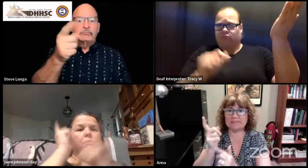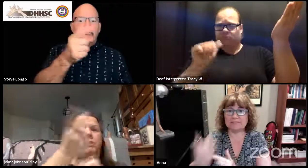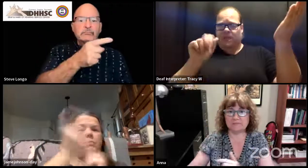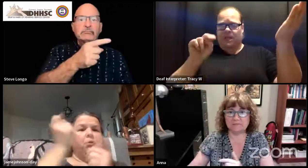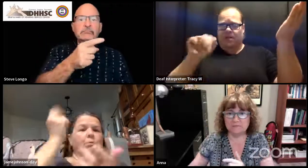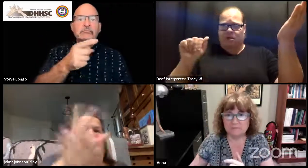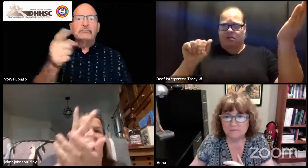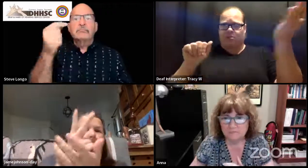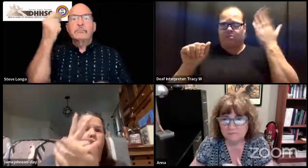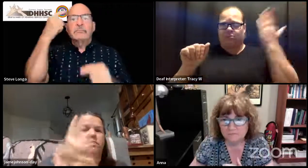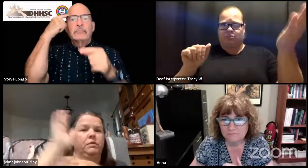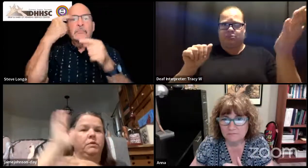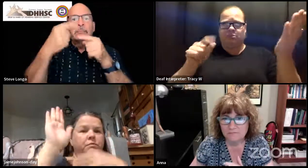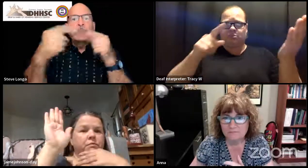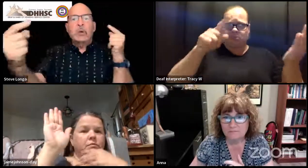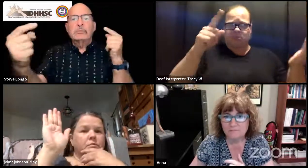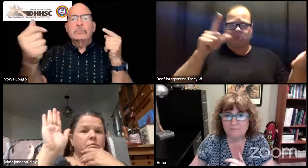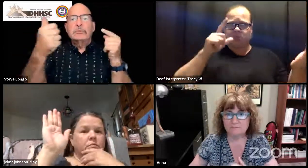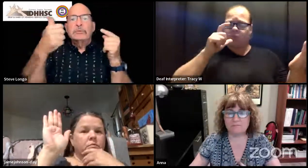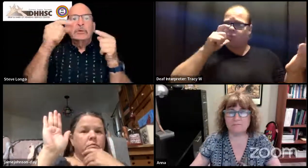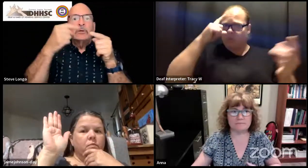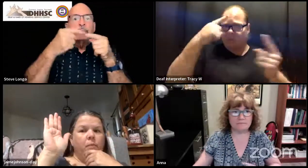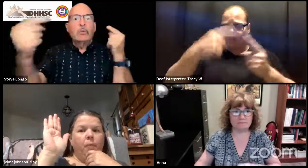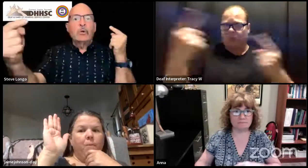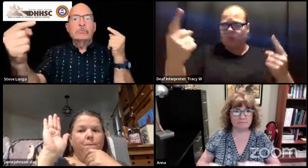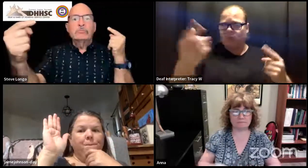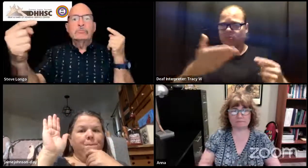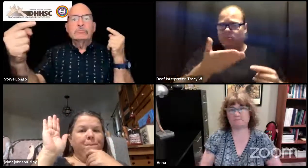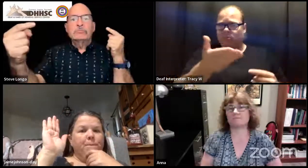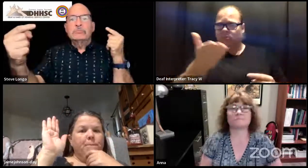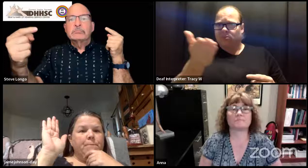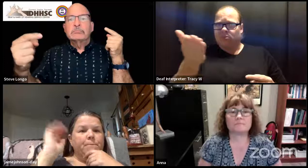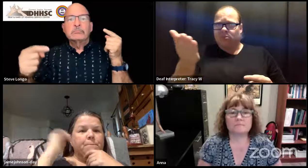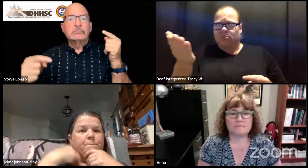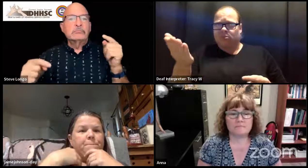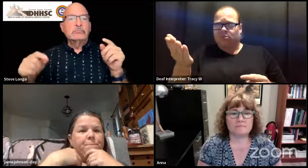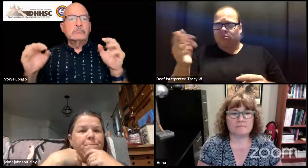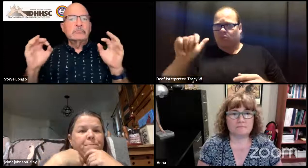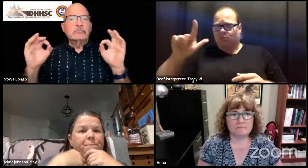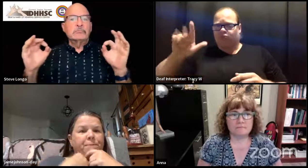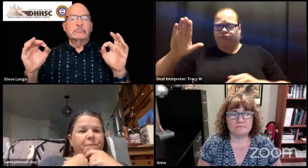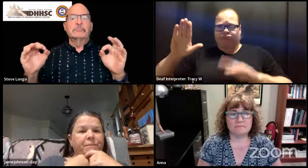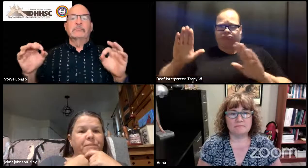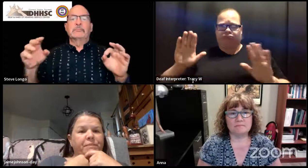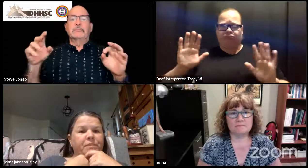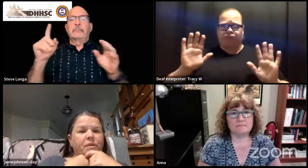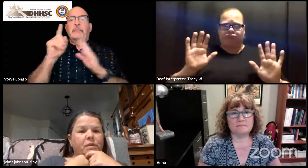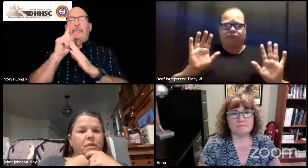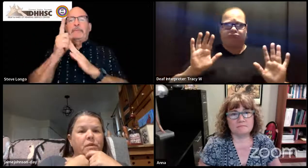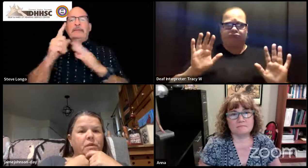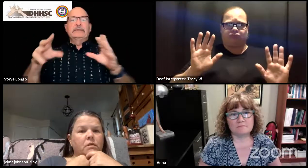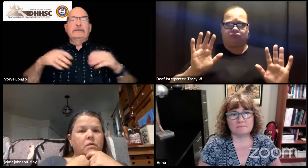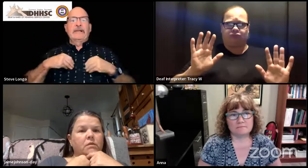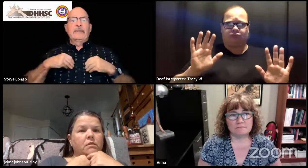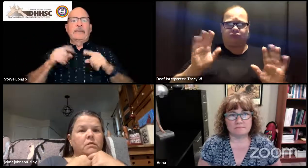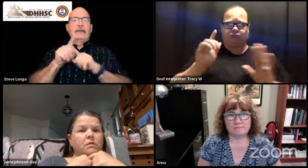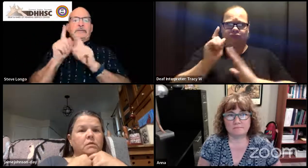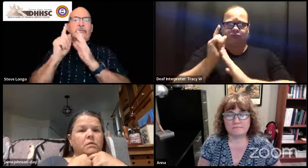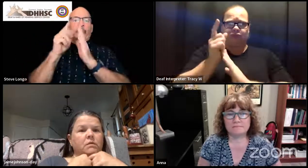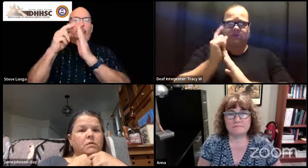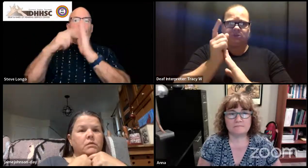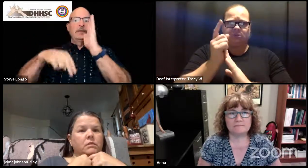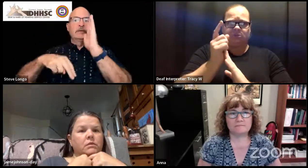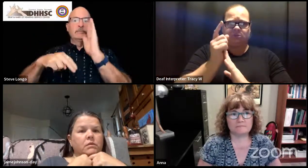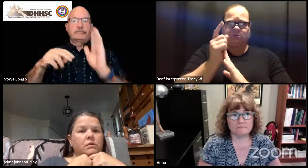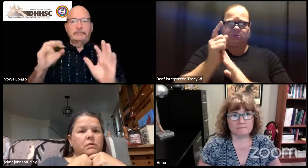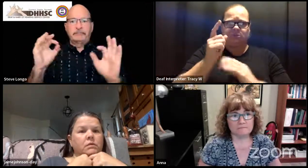the agenda, or excuse me, approve the minutes. We have a second. Any opposed? I second the